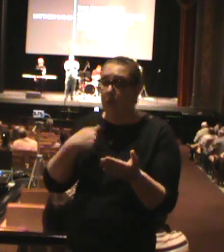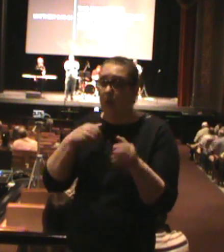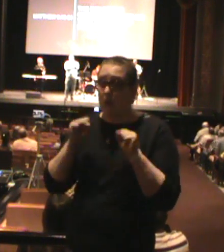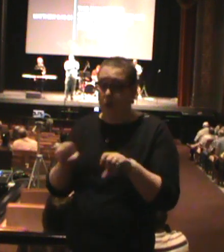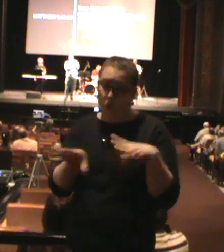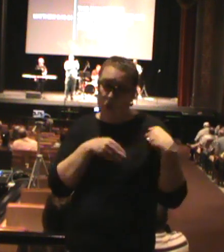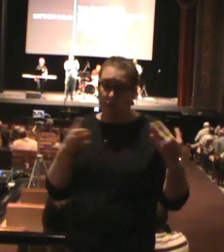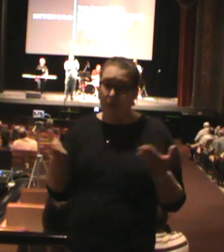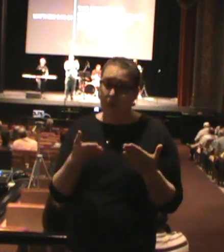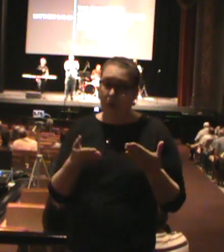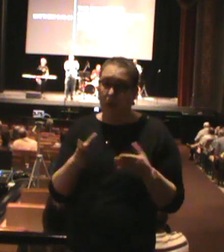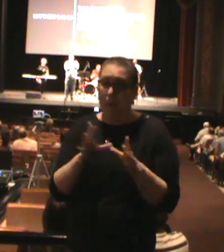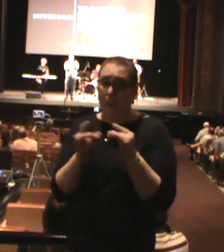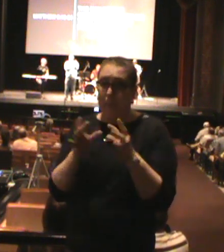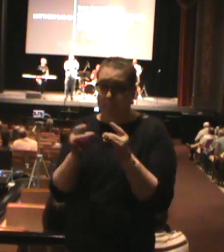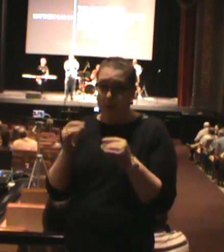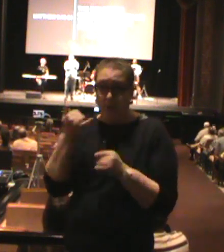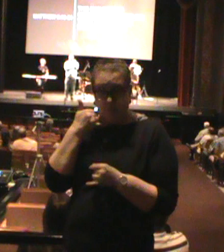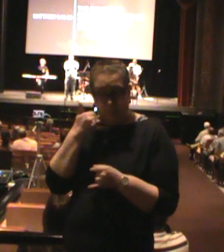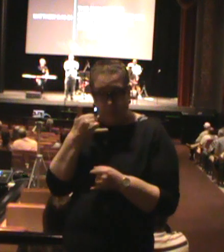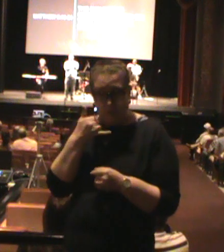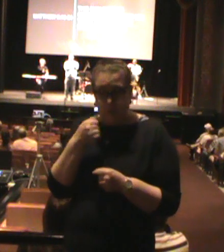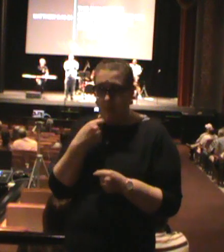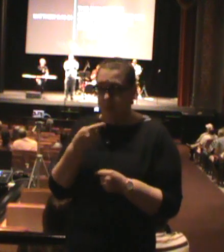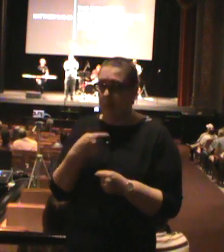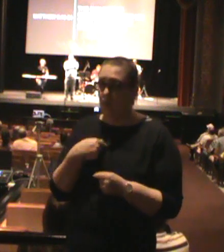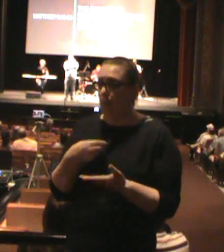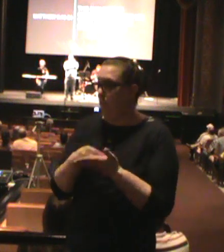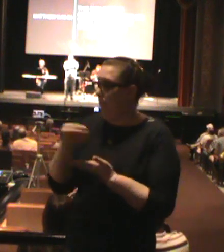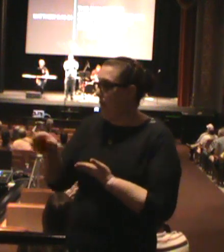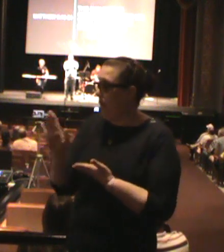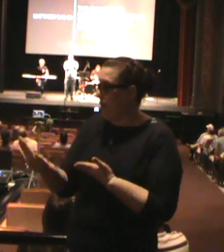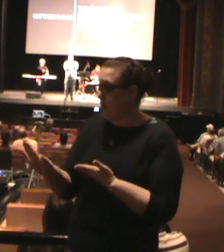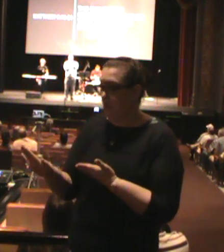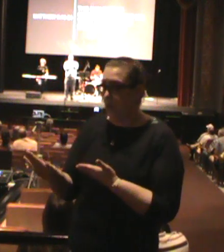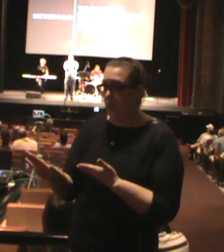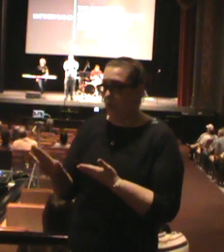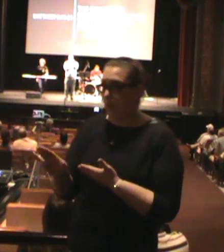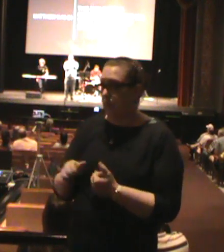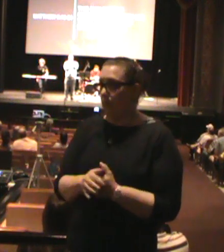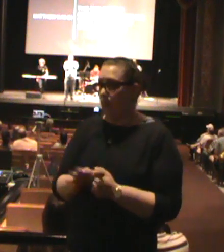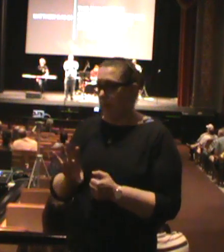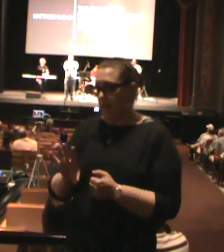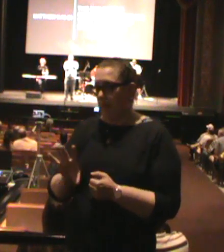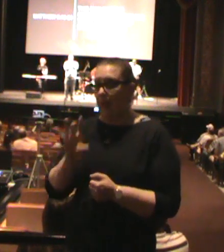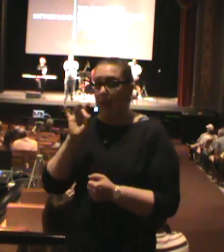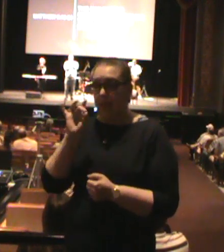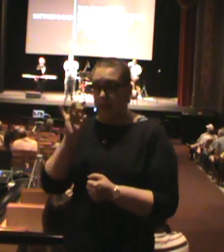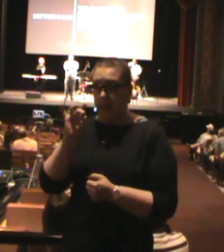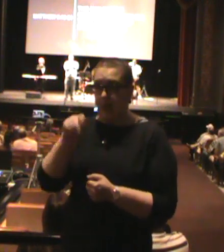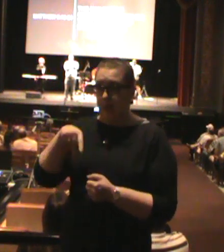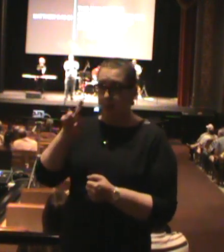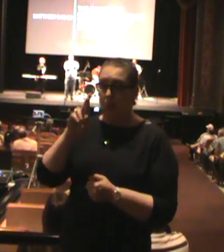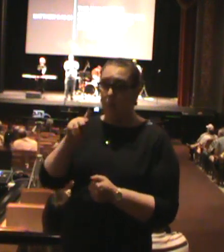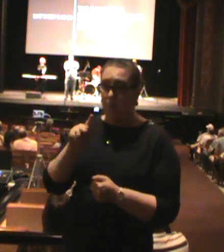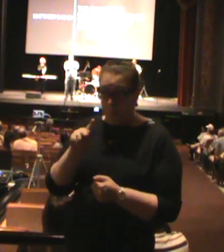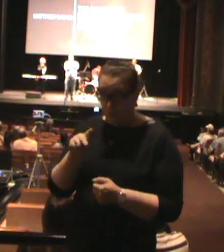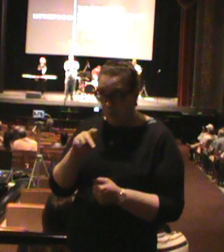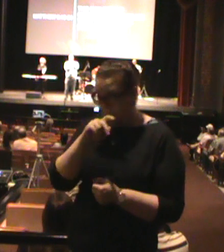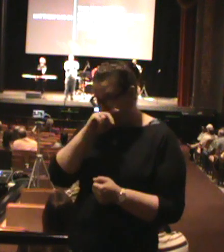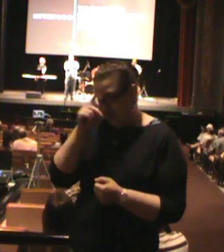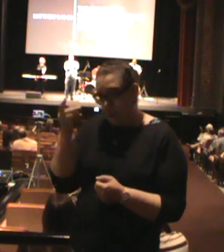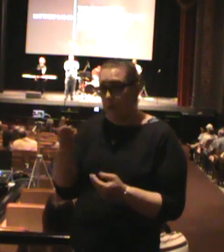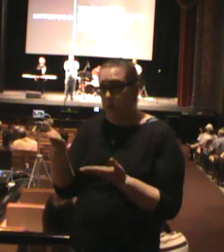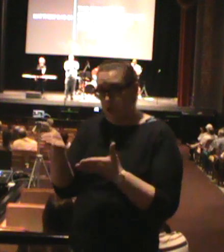leave here, there was a message on my phone saying, we're buying y'all 8 pork butts to start serving barbecue sandwiches to those in